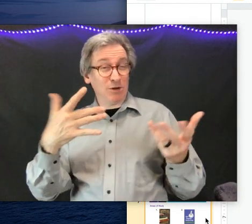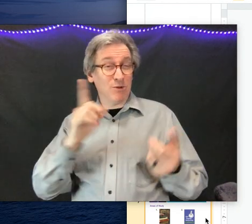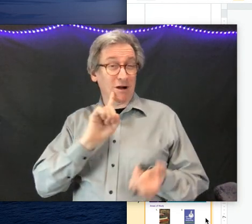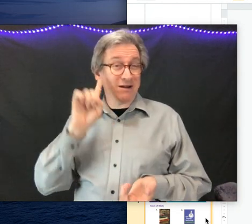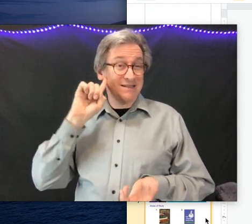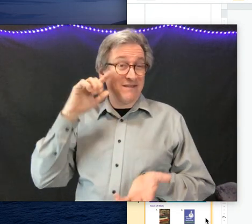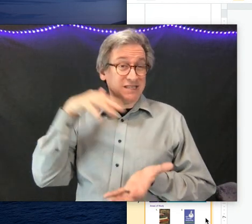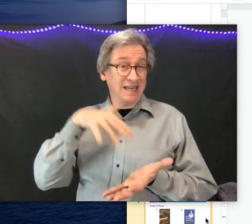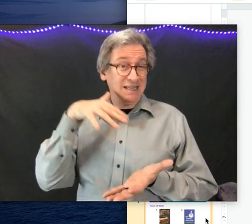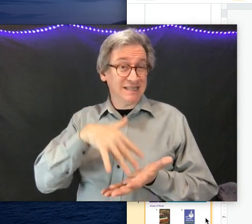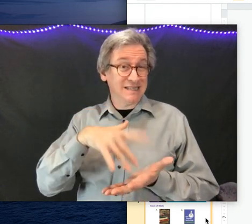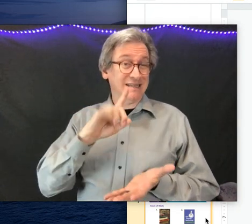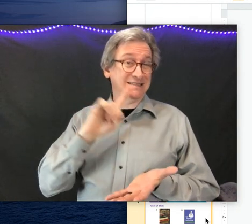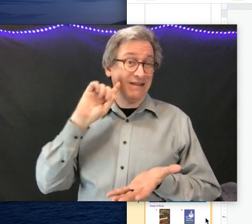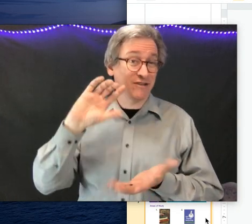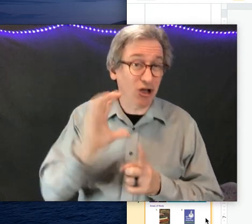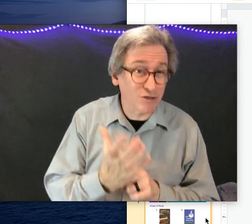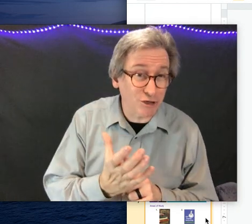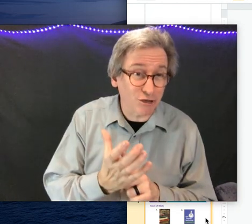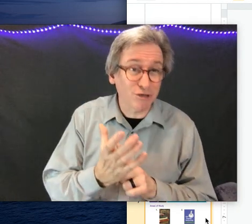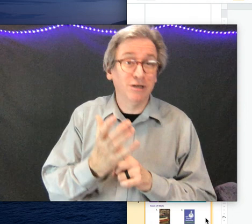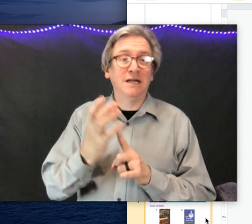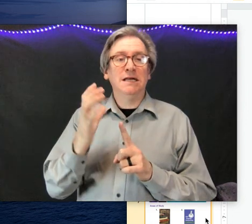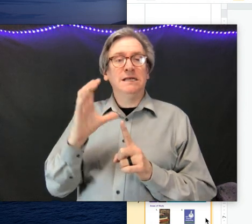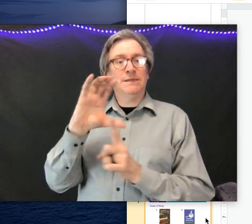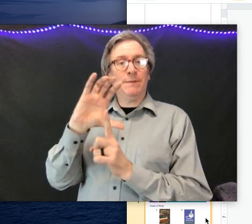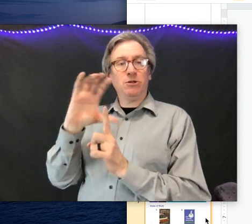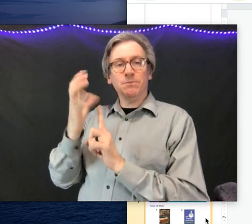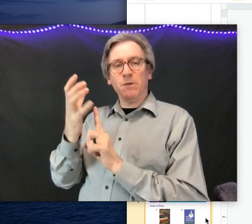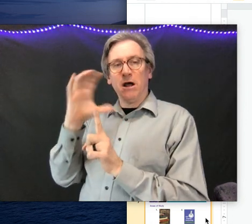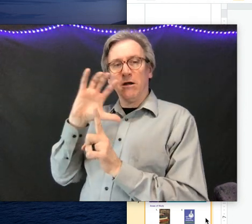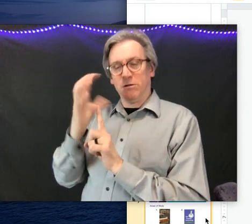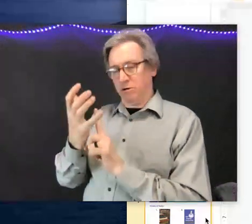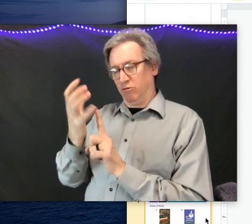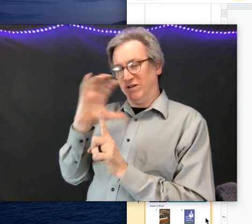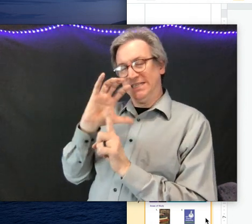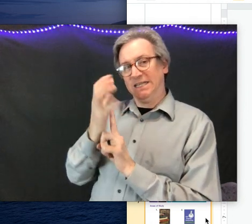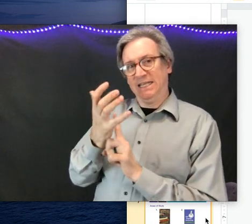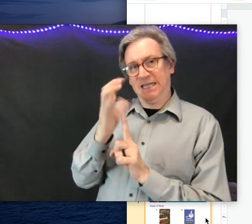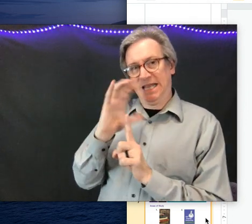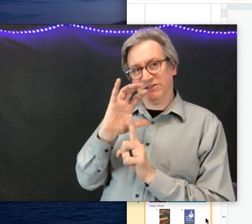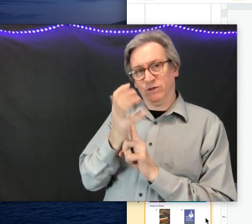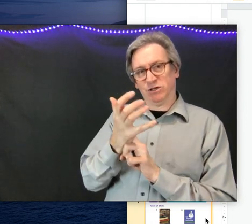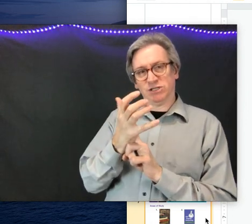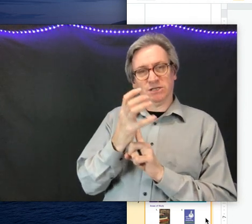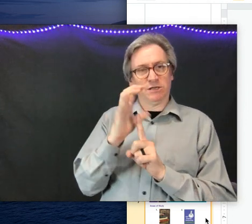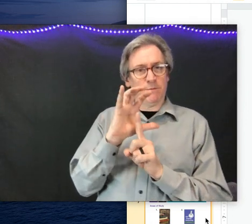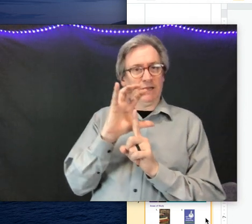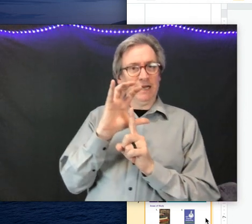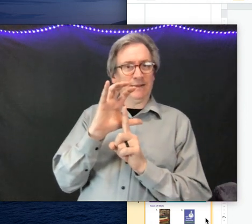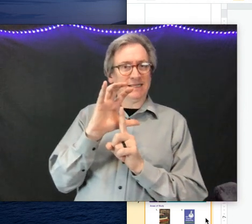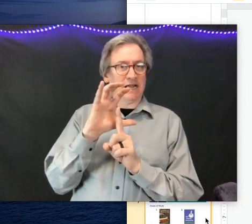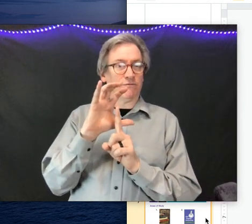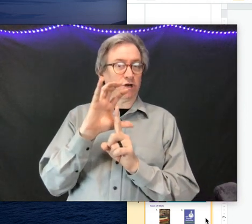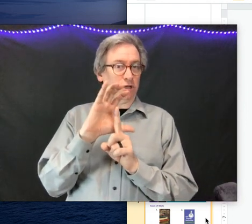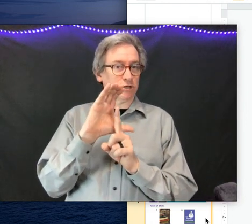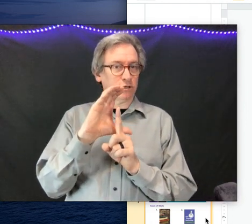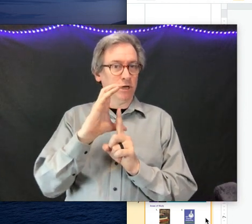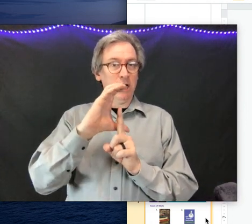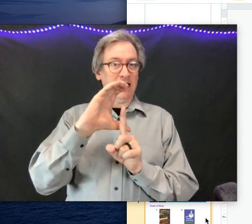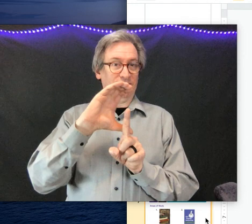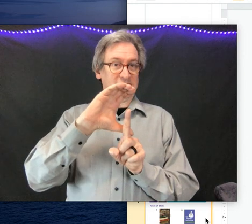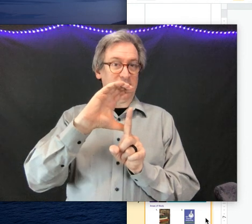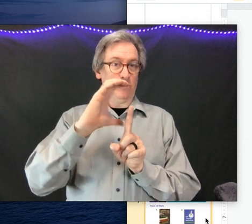depends on where you are. Deaf studies, deaf culture. Some people are recently in the last few years complaining about the sign for